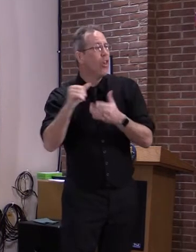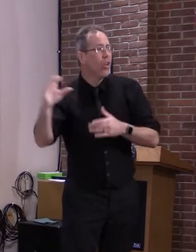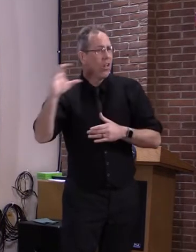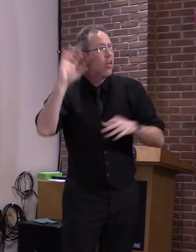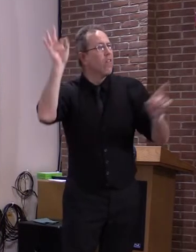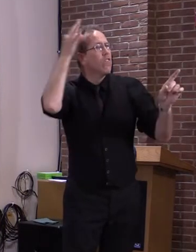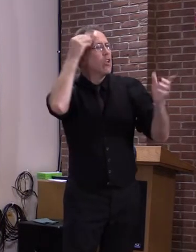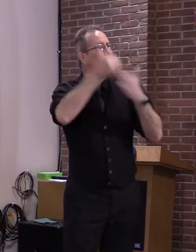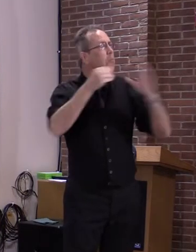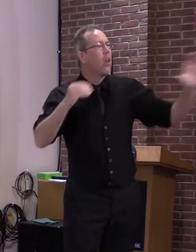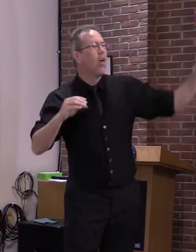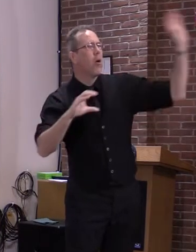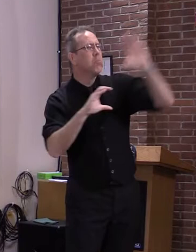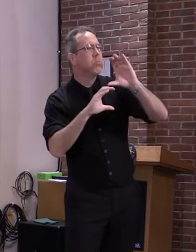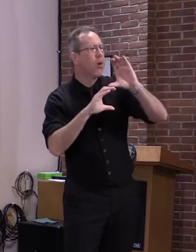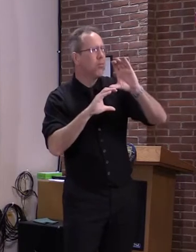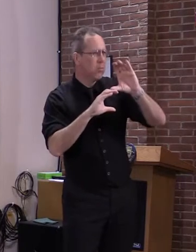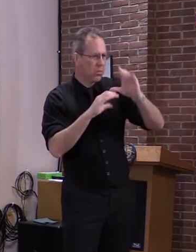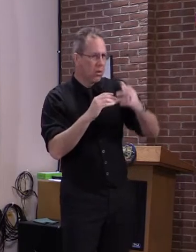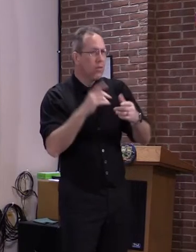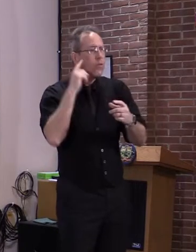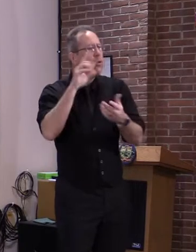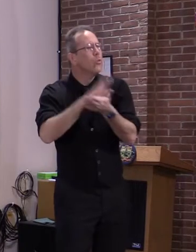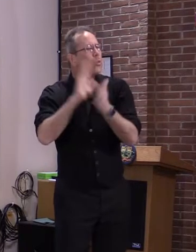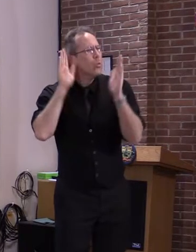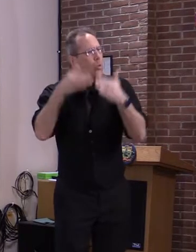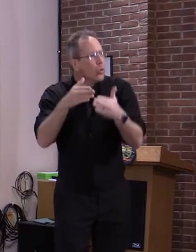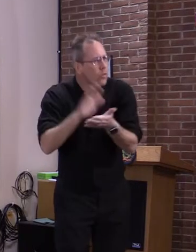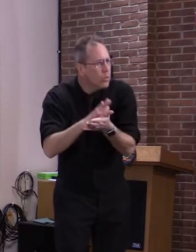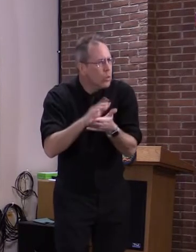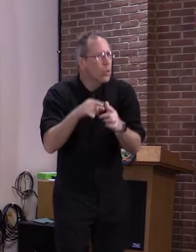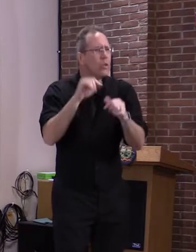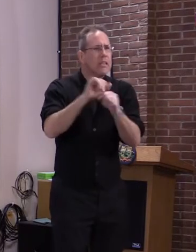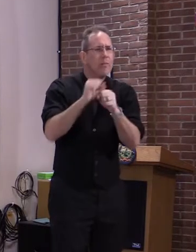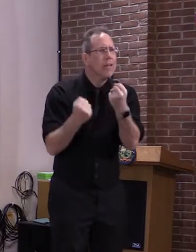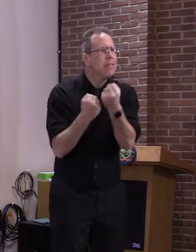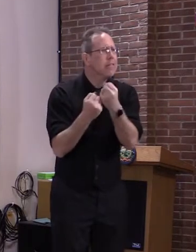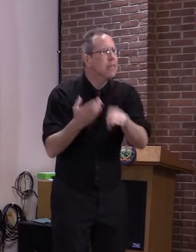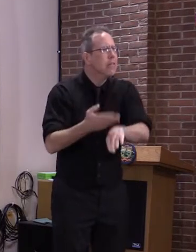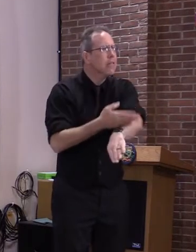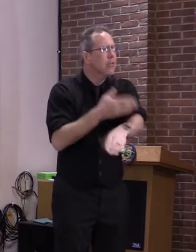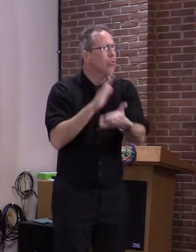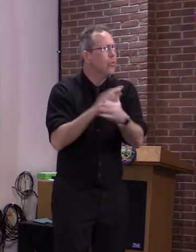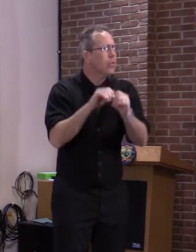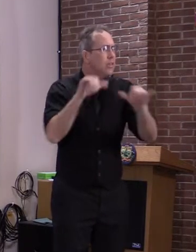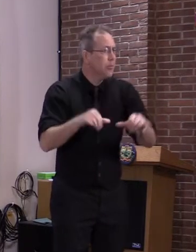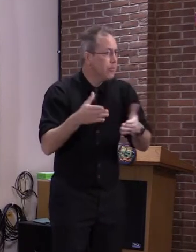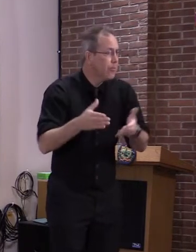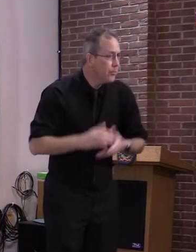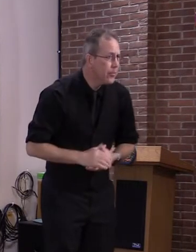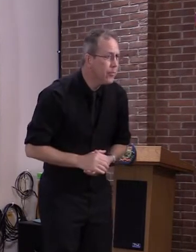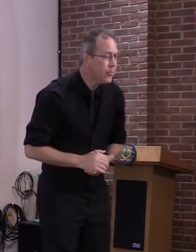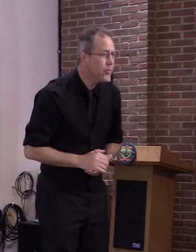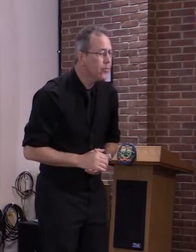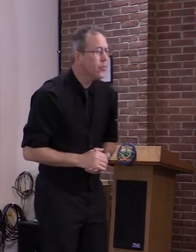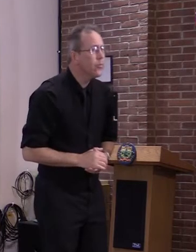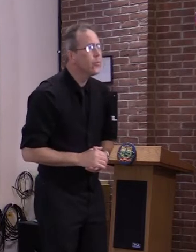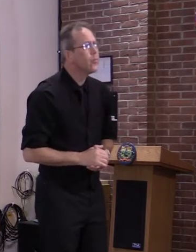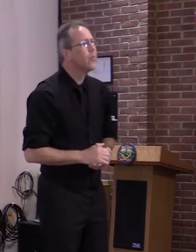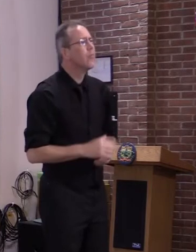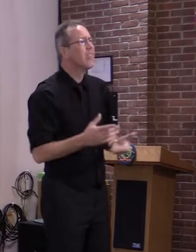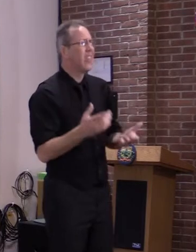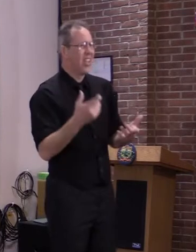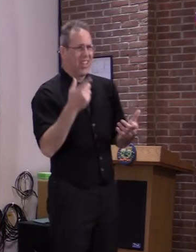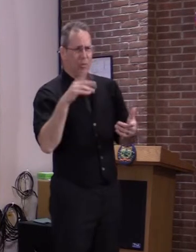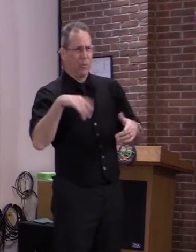to use for things like air filtration and many other needs. As Vermonters are well aware, it